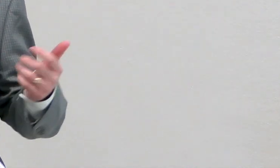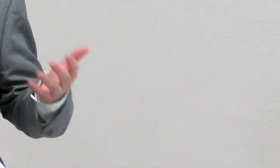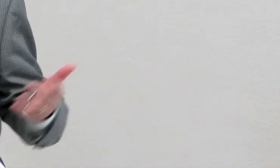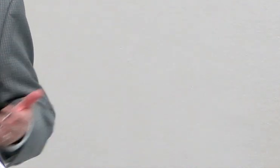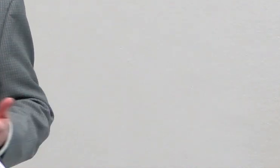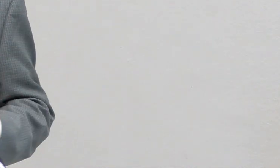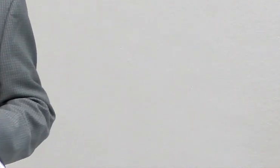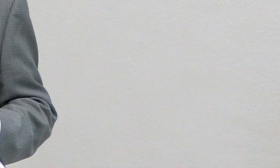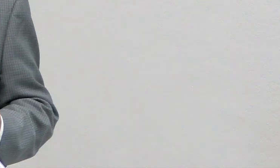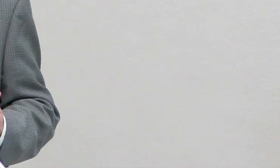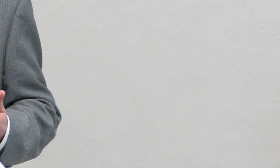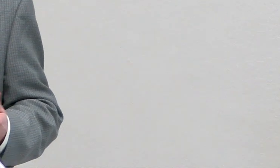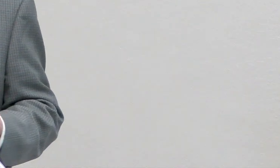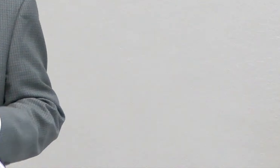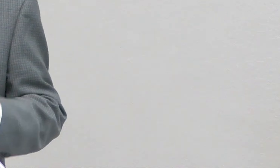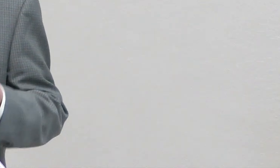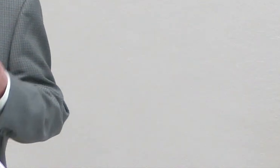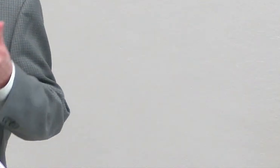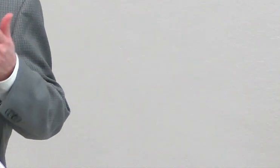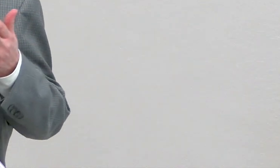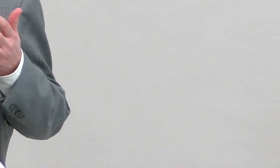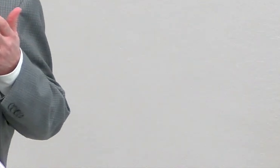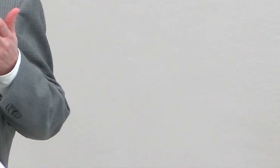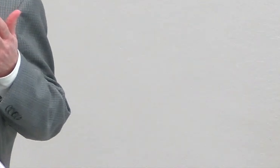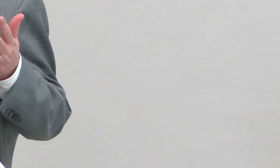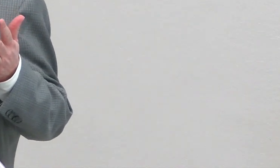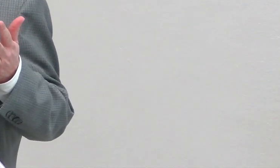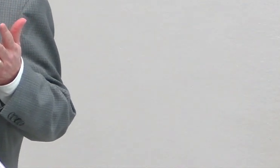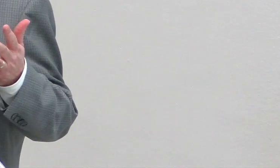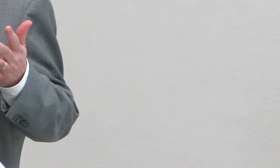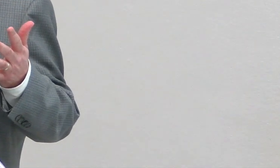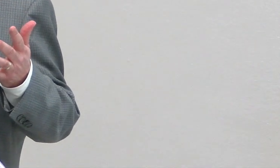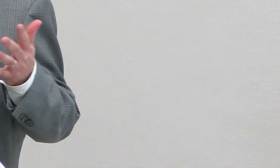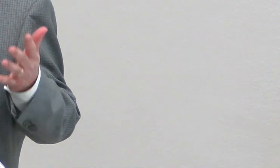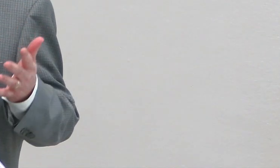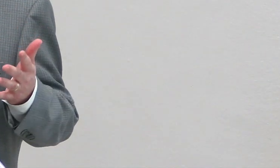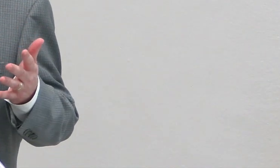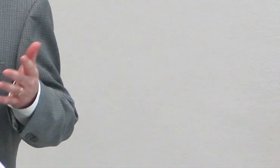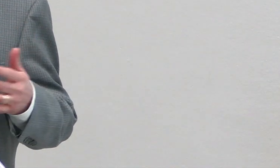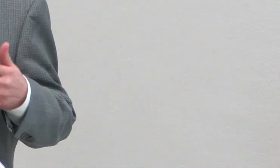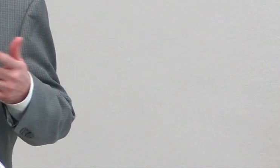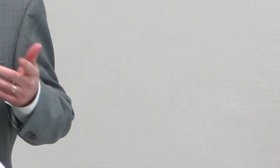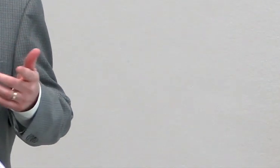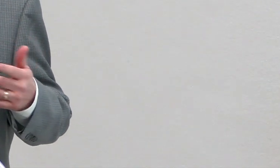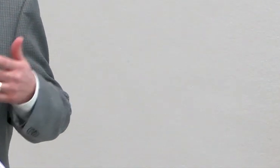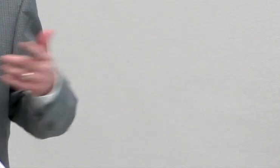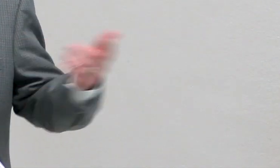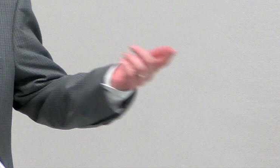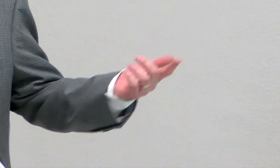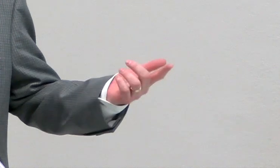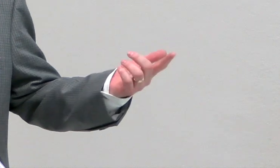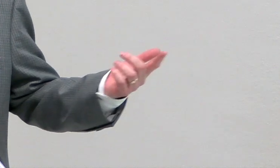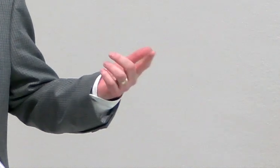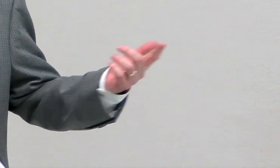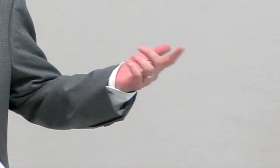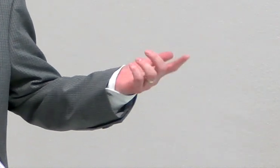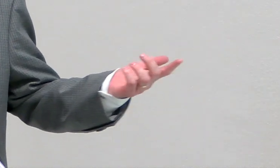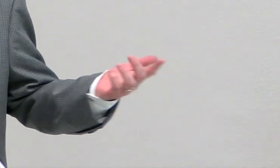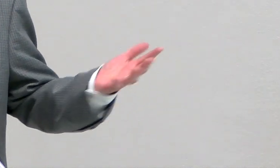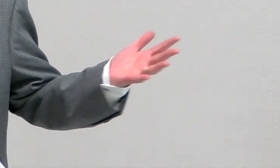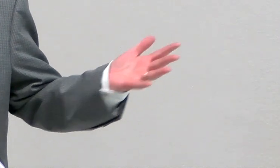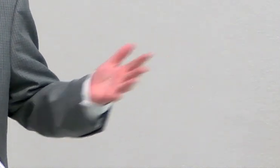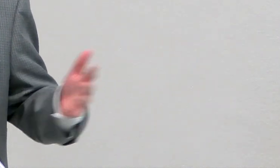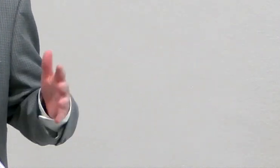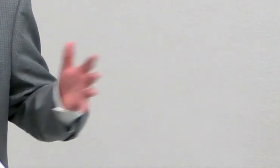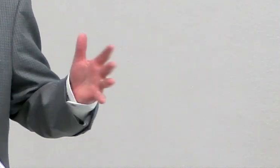Tammy. We're all part of Tammy's staff. We're going to have, you'll have an opportunity to engage with them after I give this presentation. It's